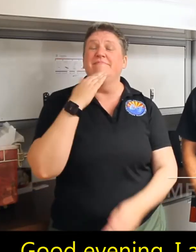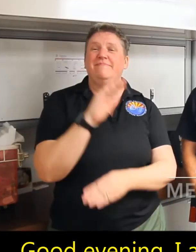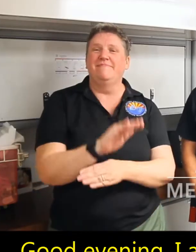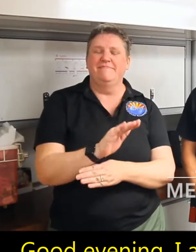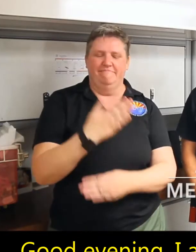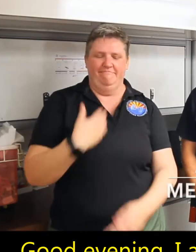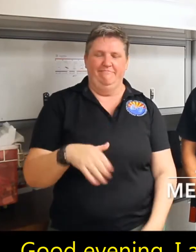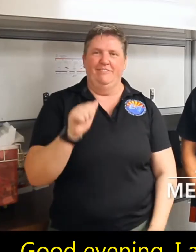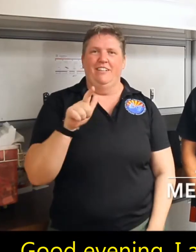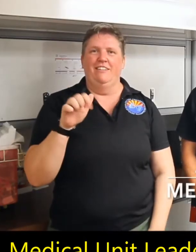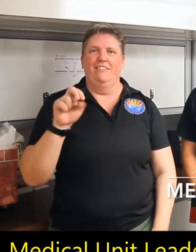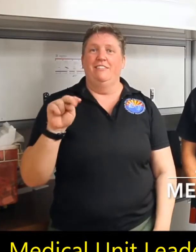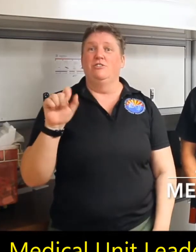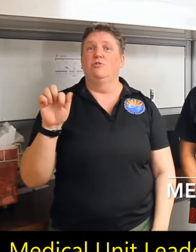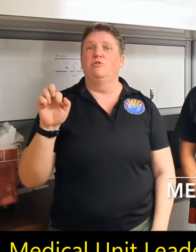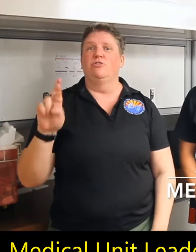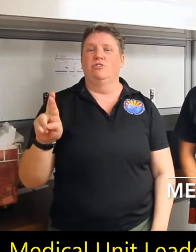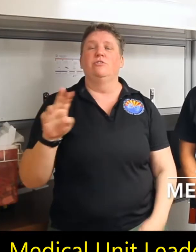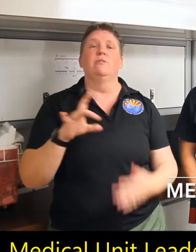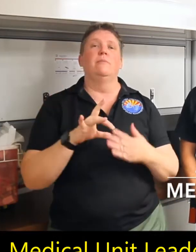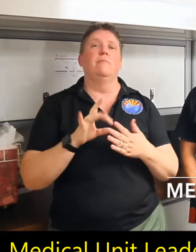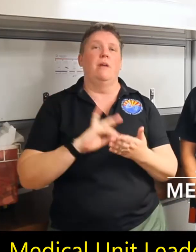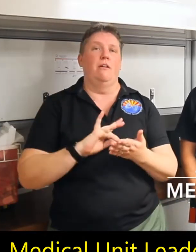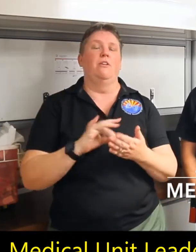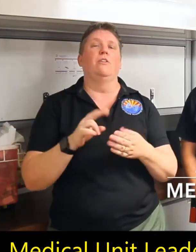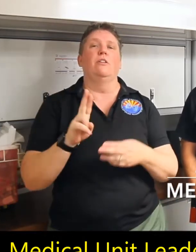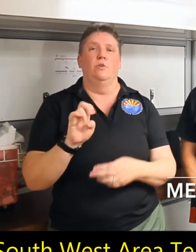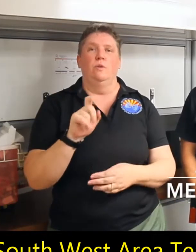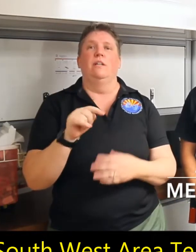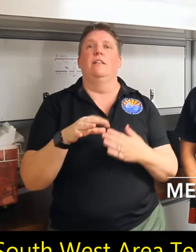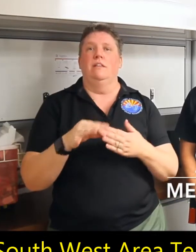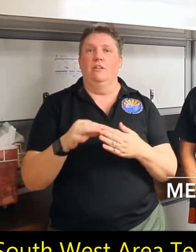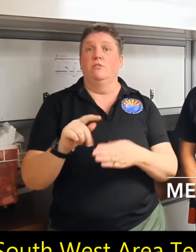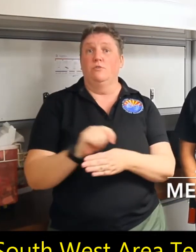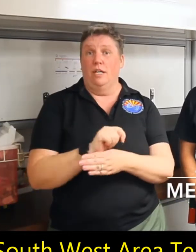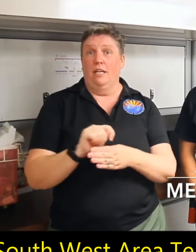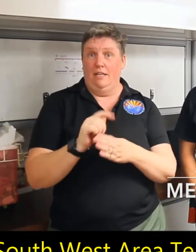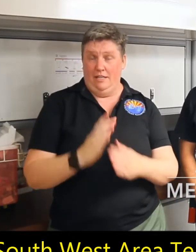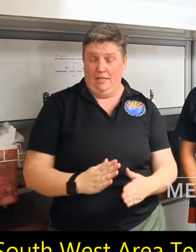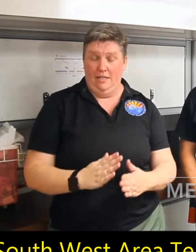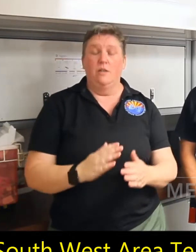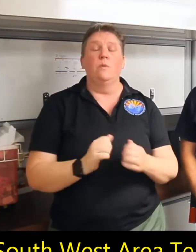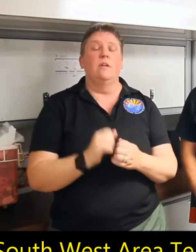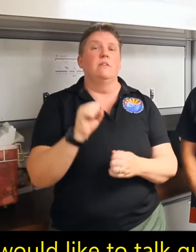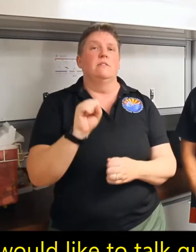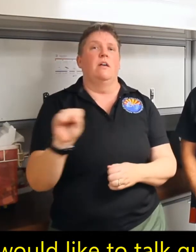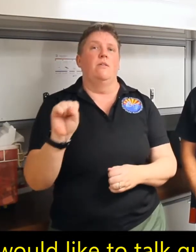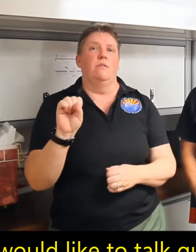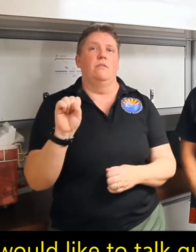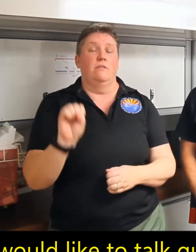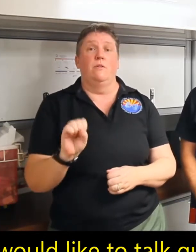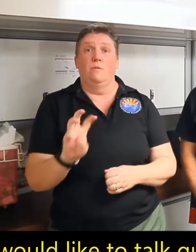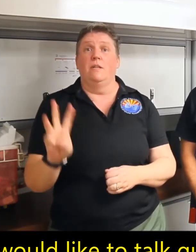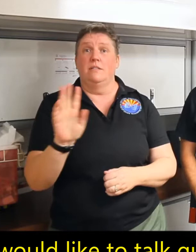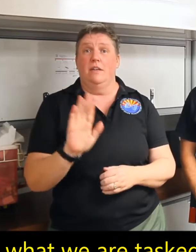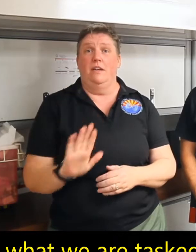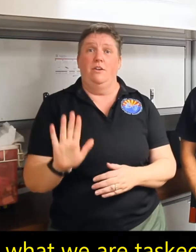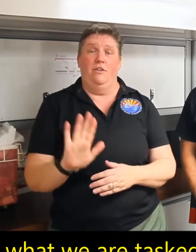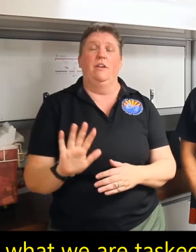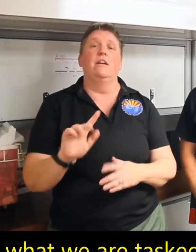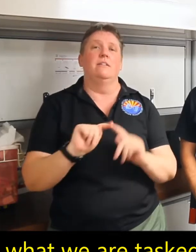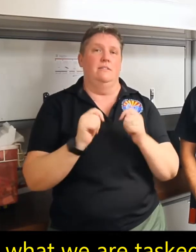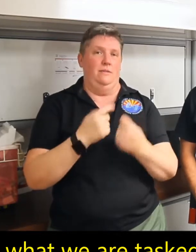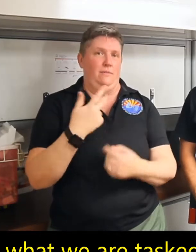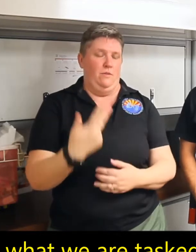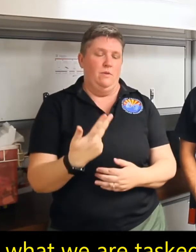Good evening, I'm Alan Schuster, a medical unit leader trainee with the Southwest Area Team 3. This evening I'd like to talk to you guys a little bit about